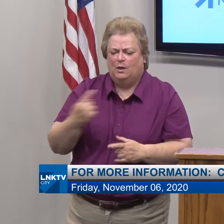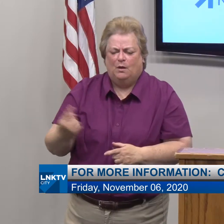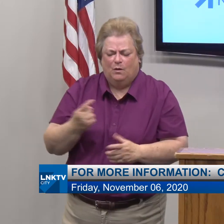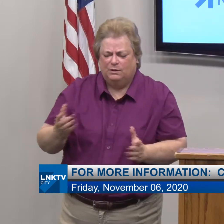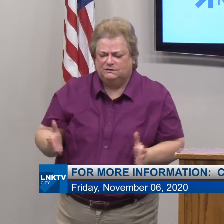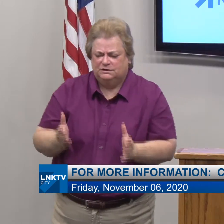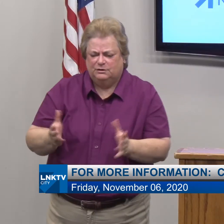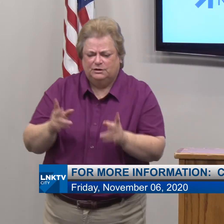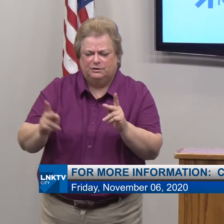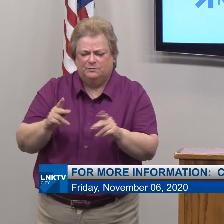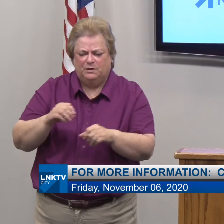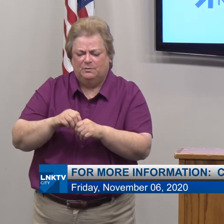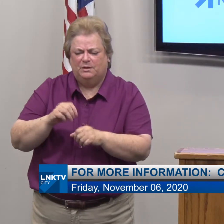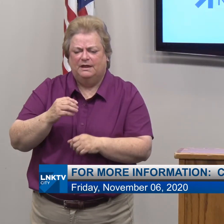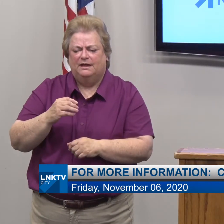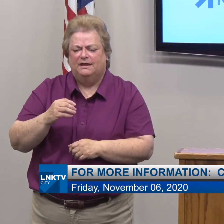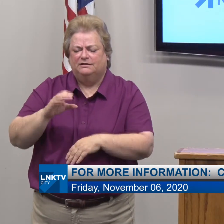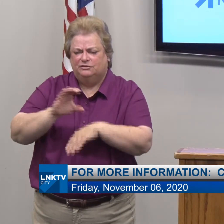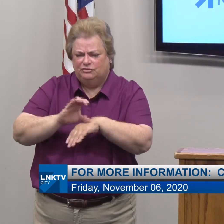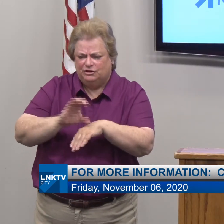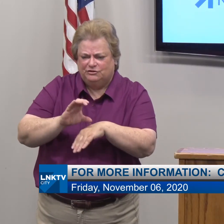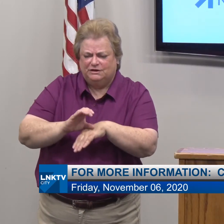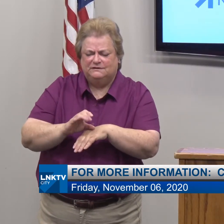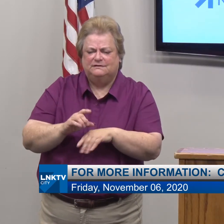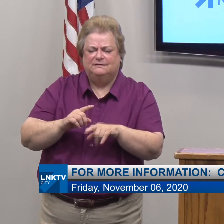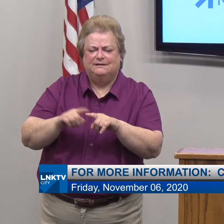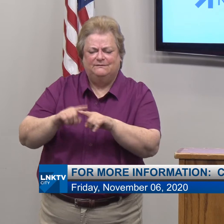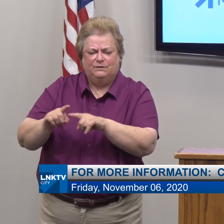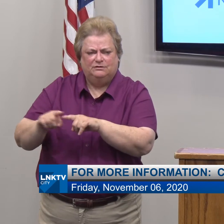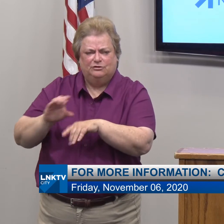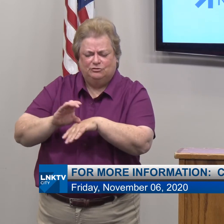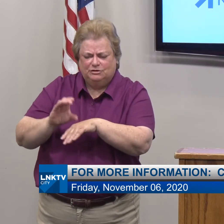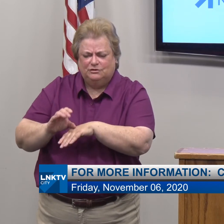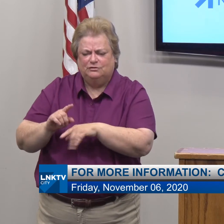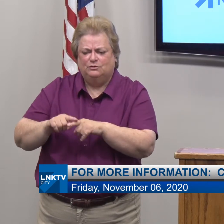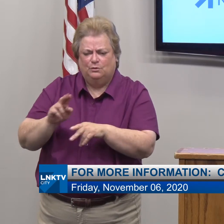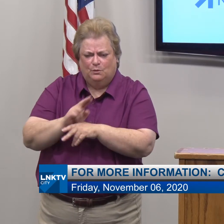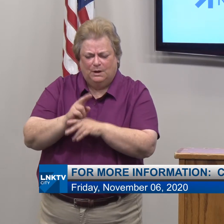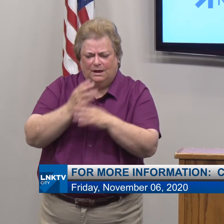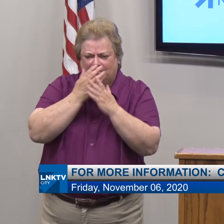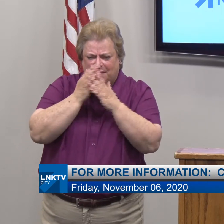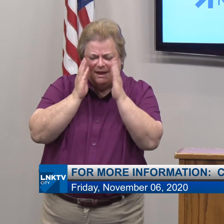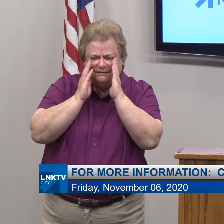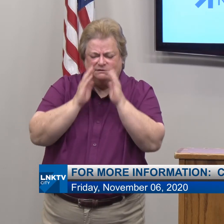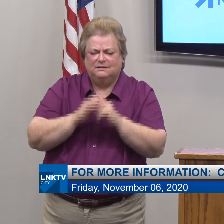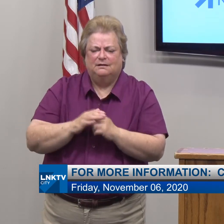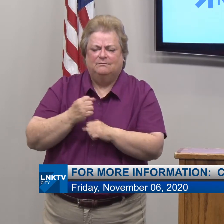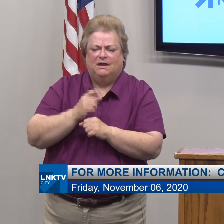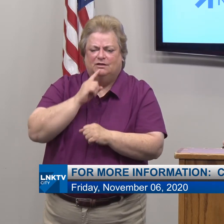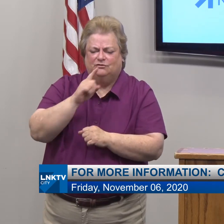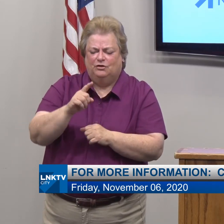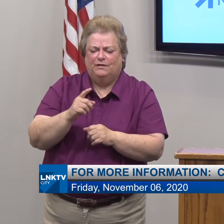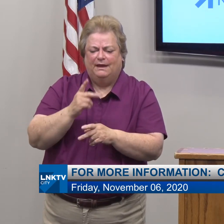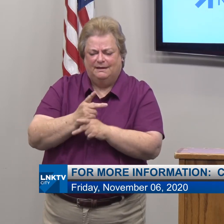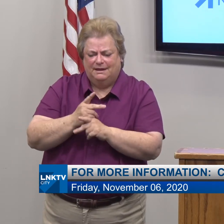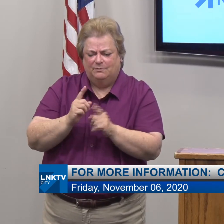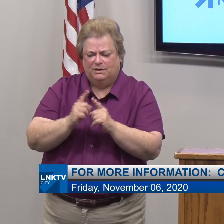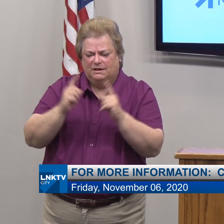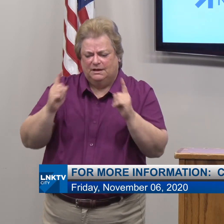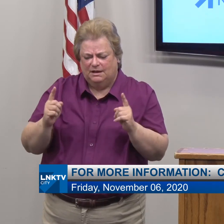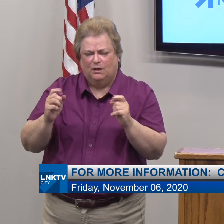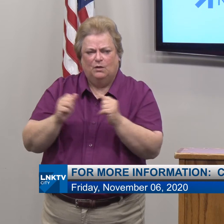Mayor, in our houses of worship, to wear masks and to make sure they're physically distanced with